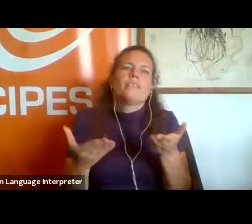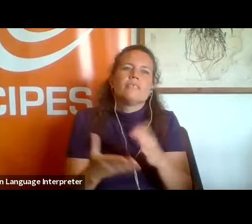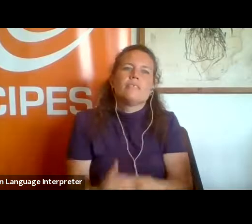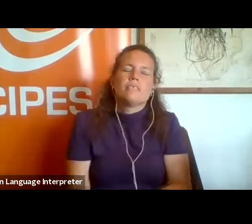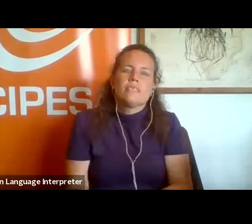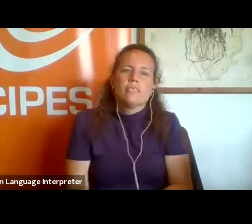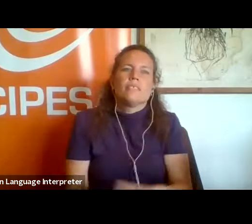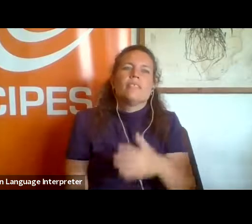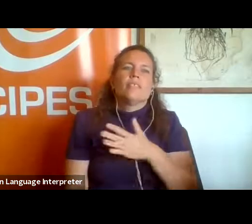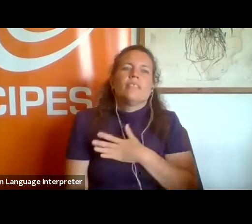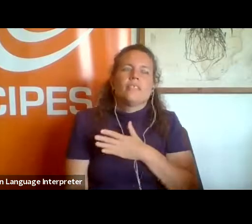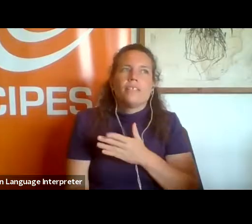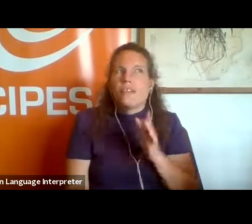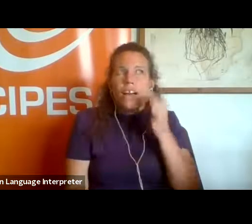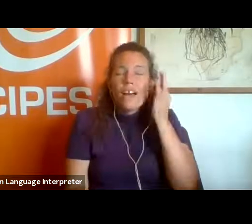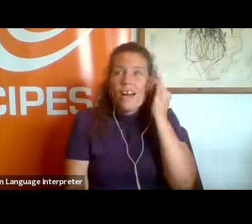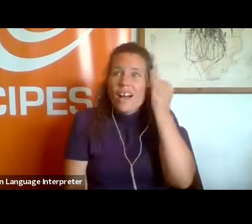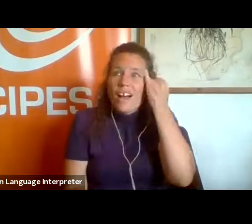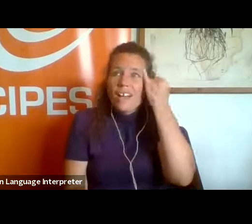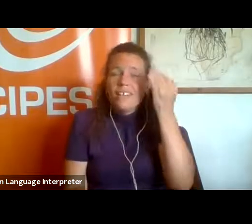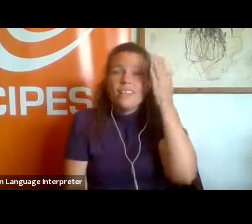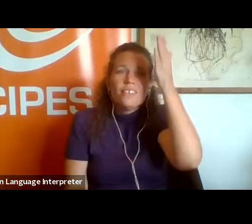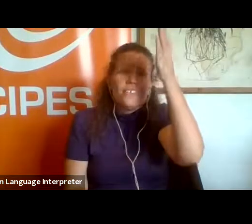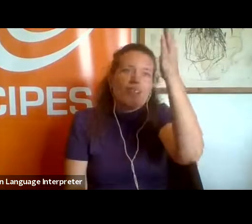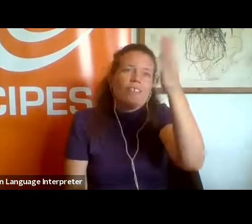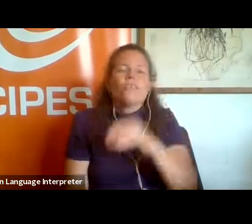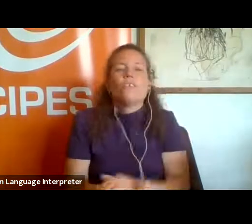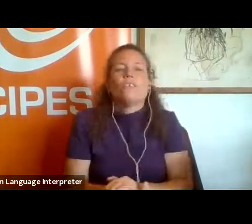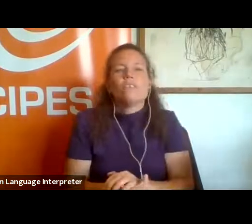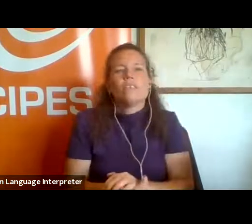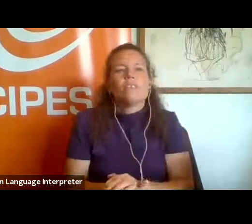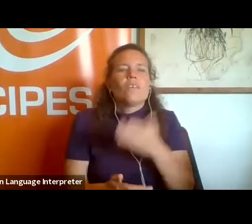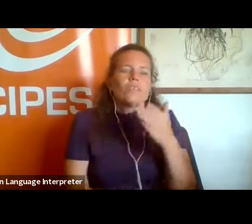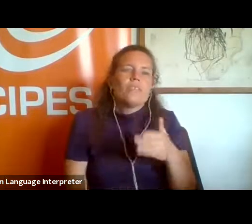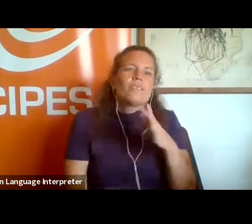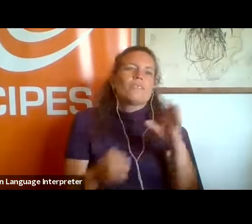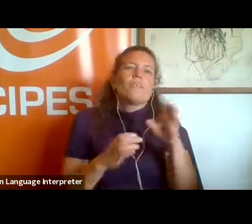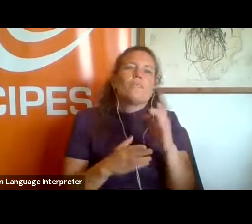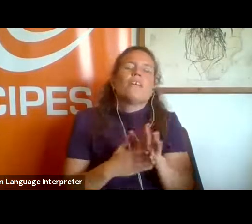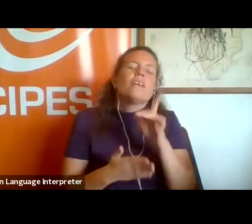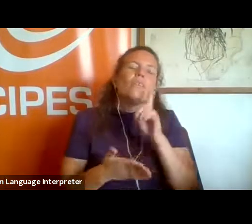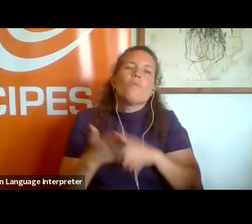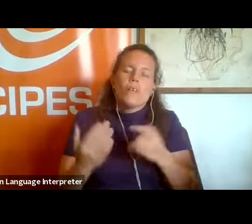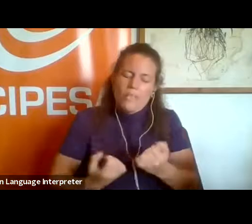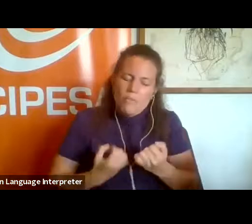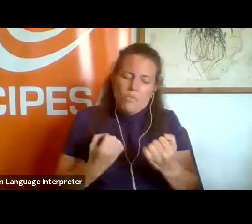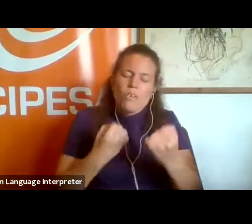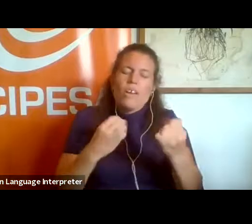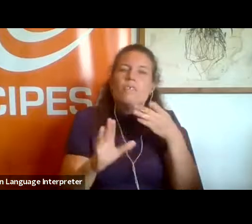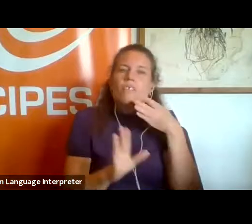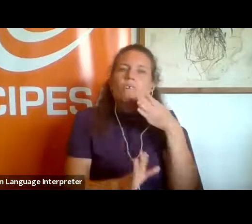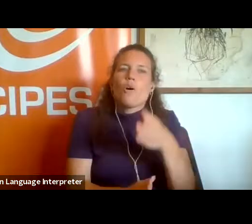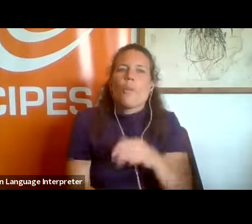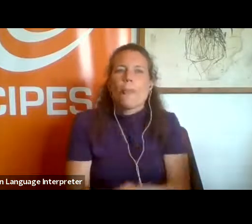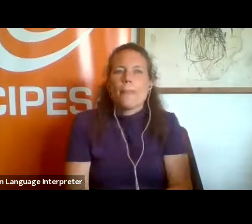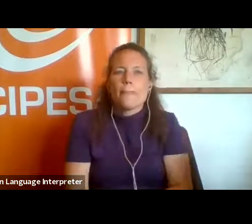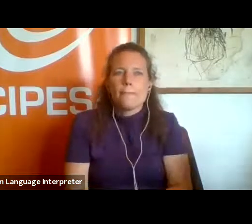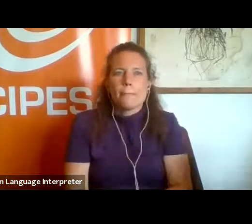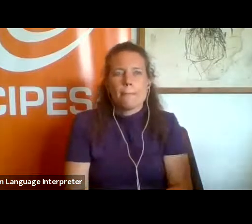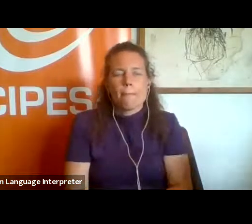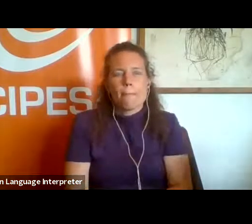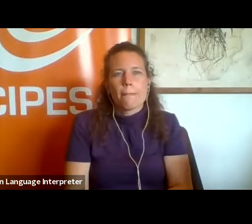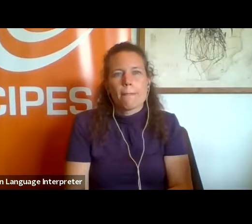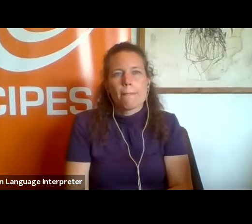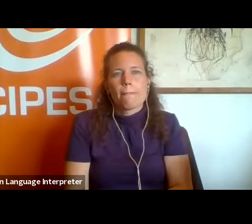idyllic utopian vision that I have for this campaign, and why what I'm striving for, is to have, I